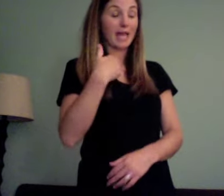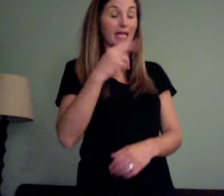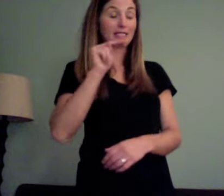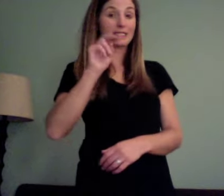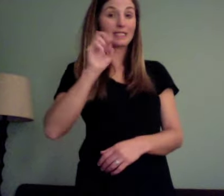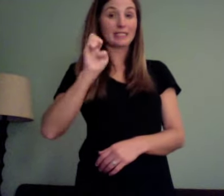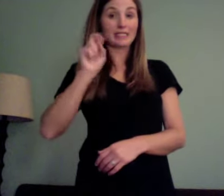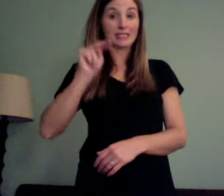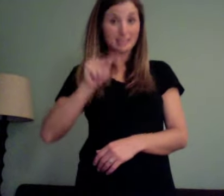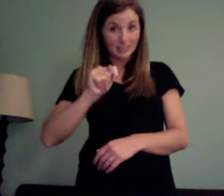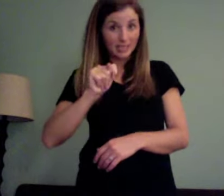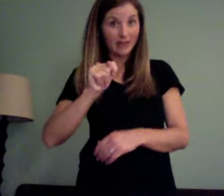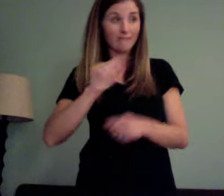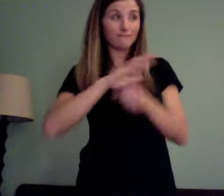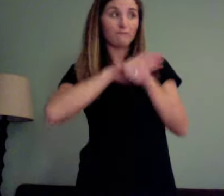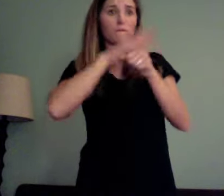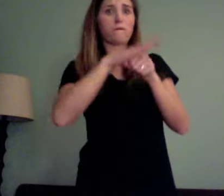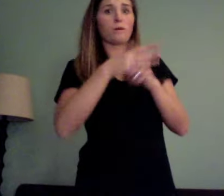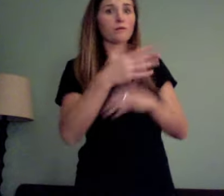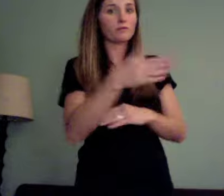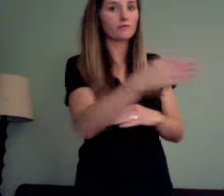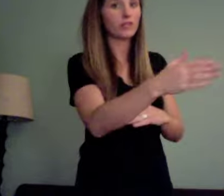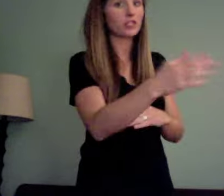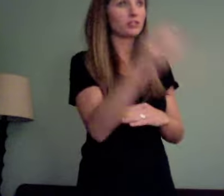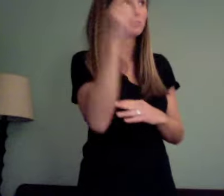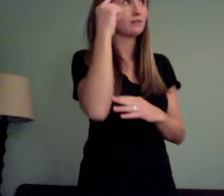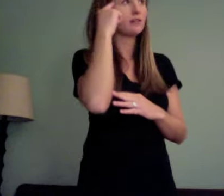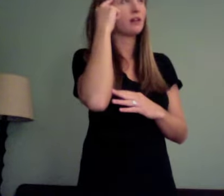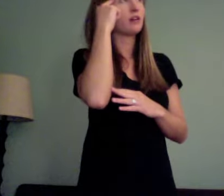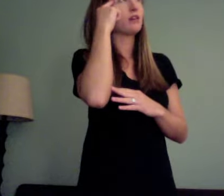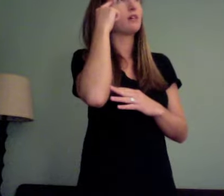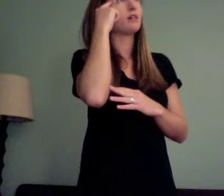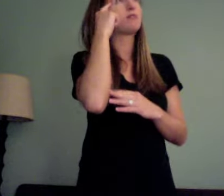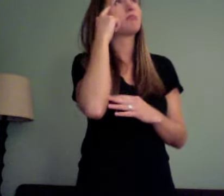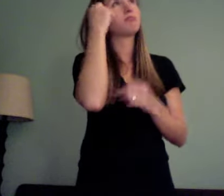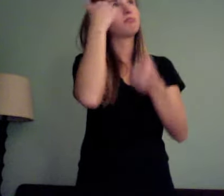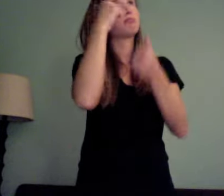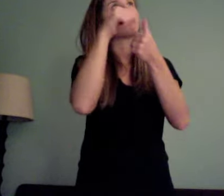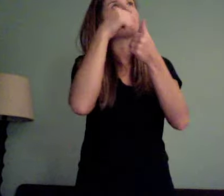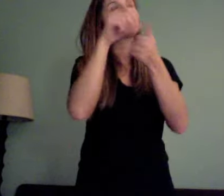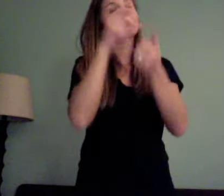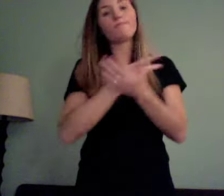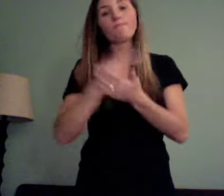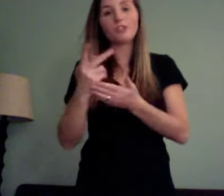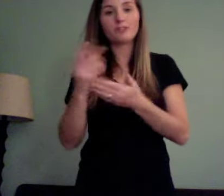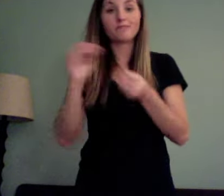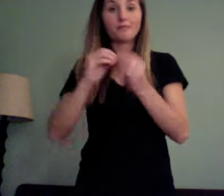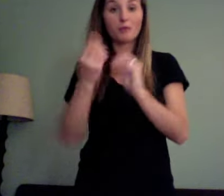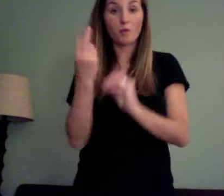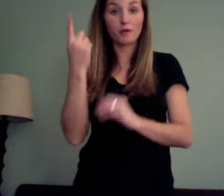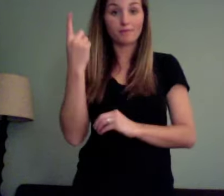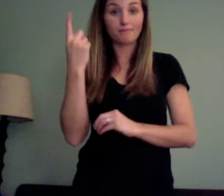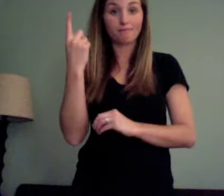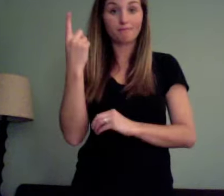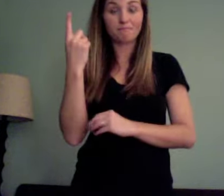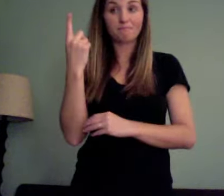Mine goes immediately back to failure. Failure number one. Well, the good thing that Peter does with this failure is something that a